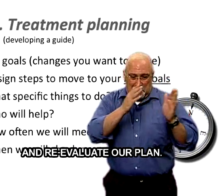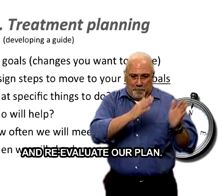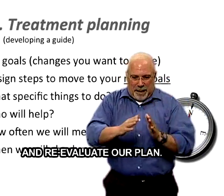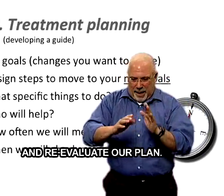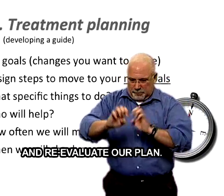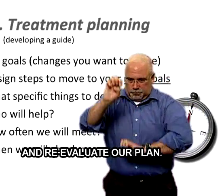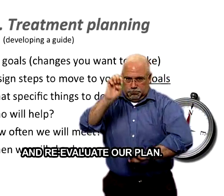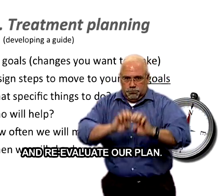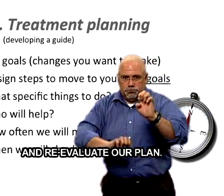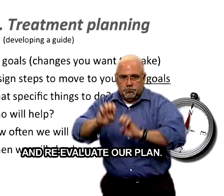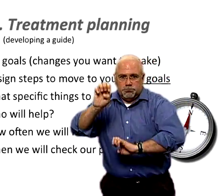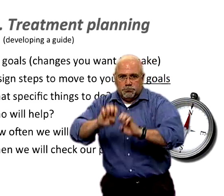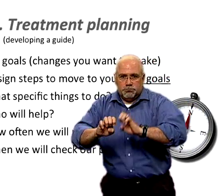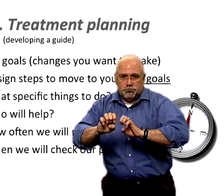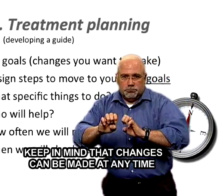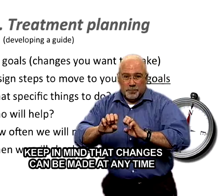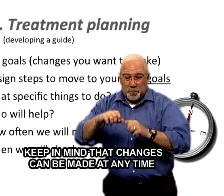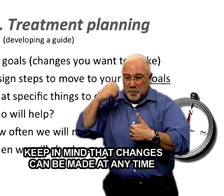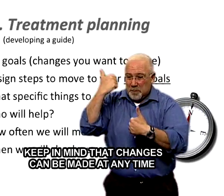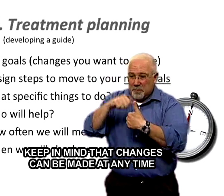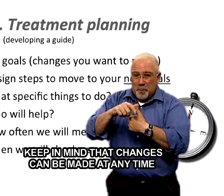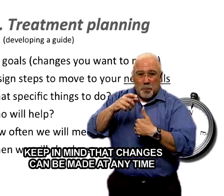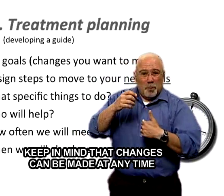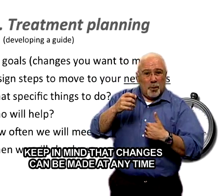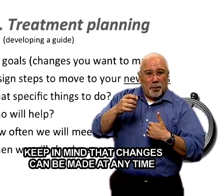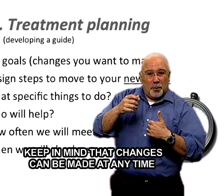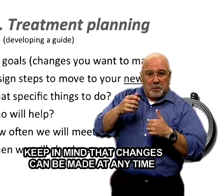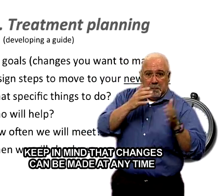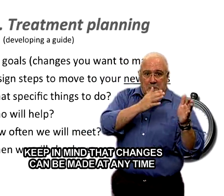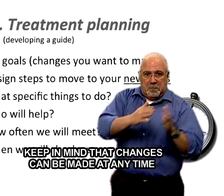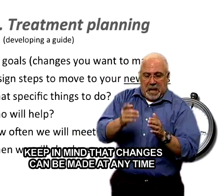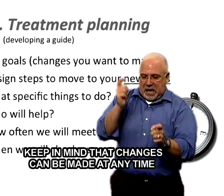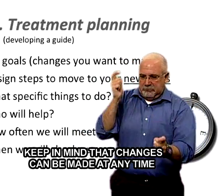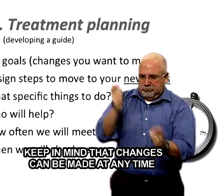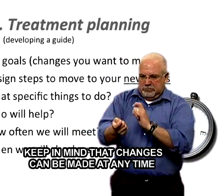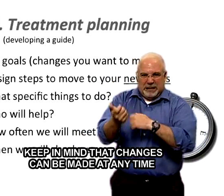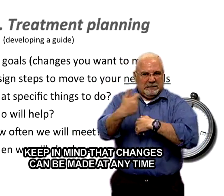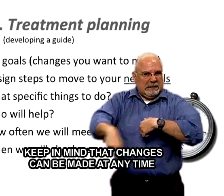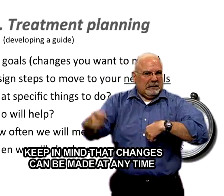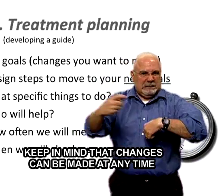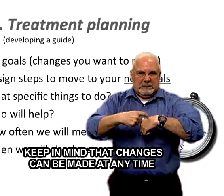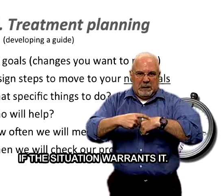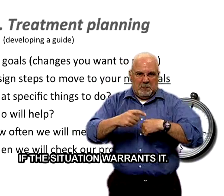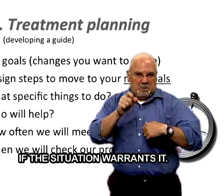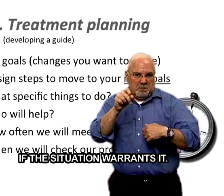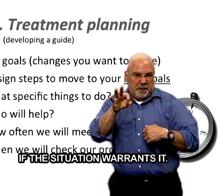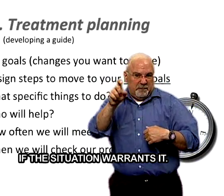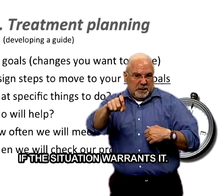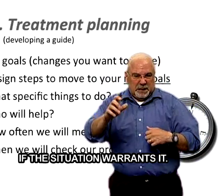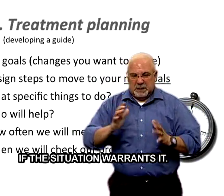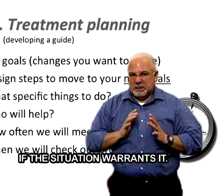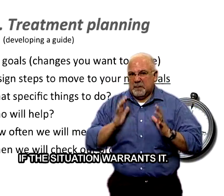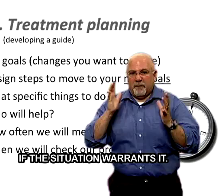reevaluate our plan. Keep in mind that changes can be made at any time if the situation warrants it.